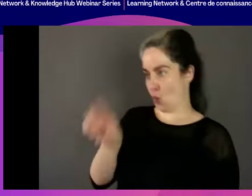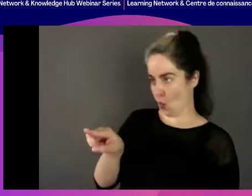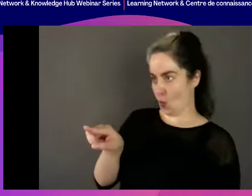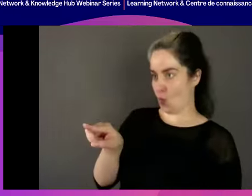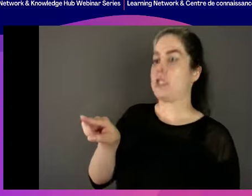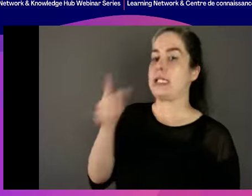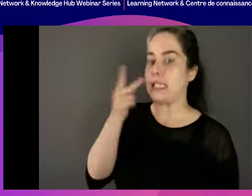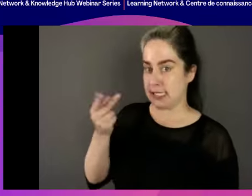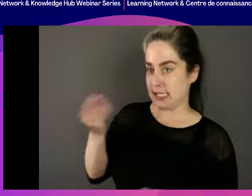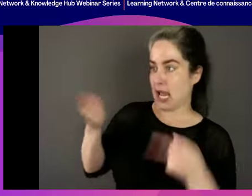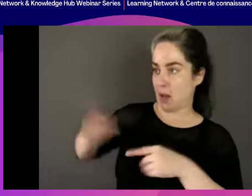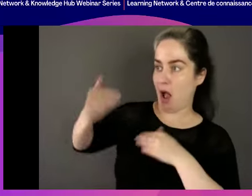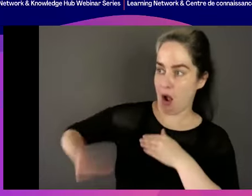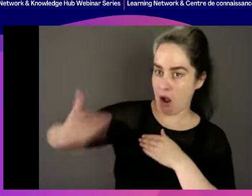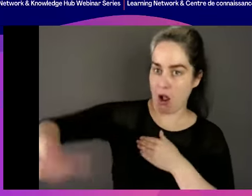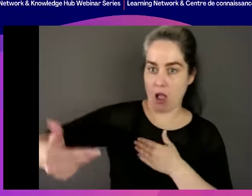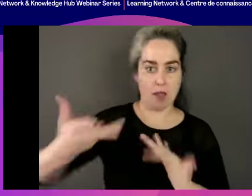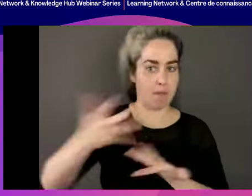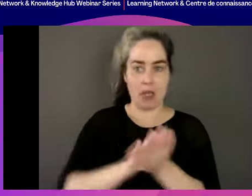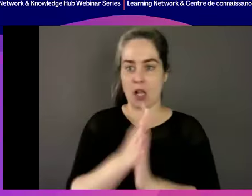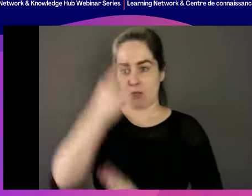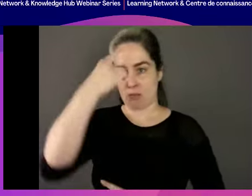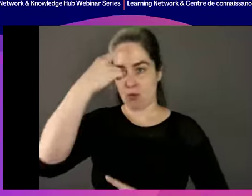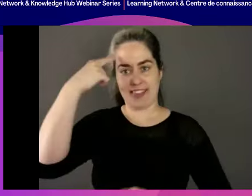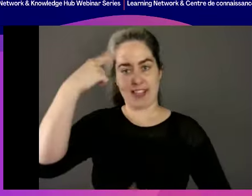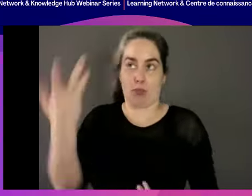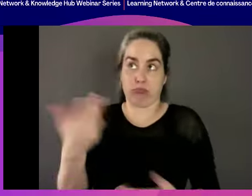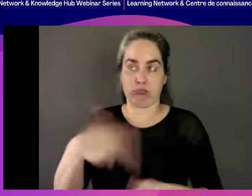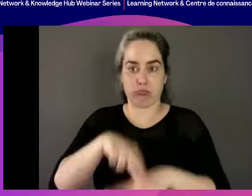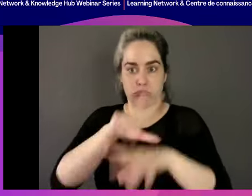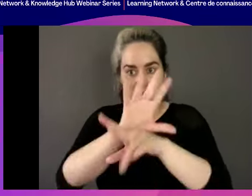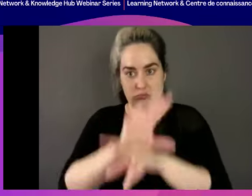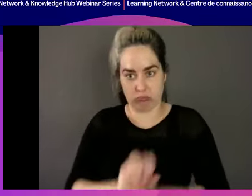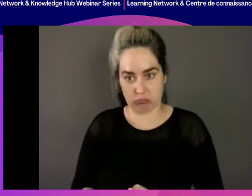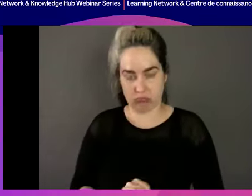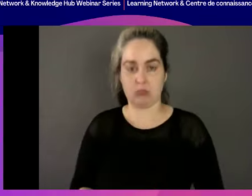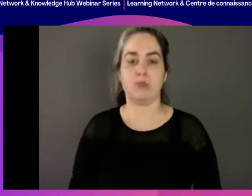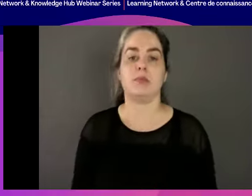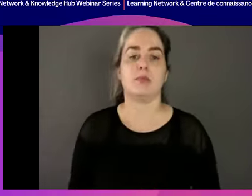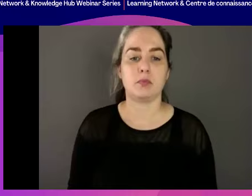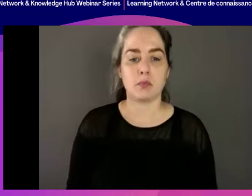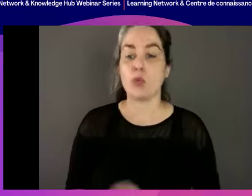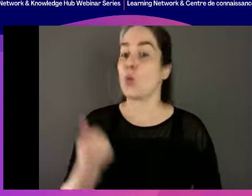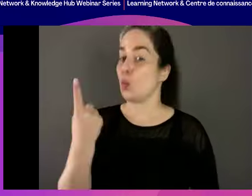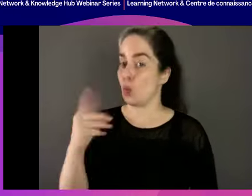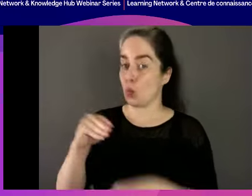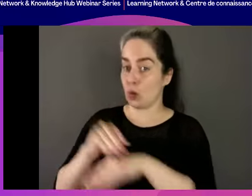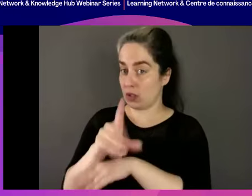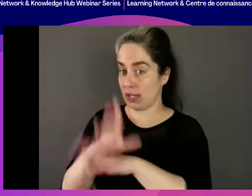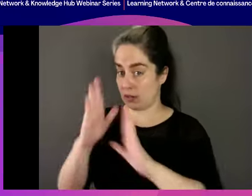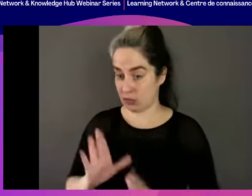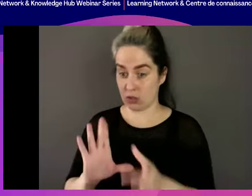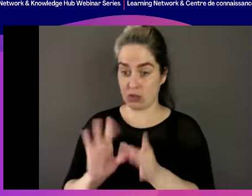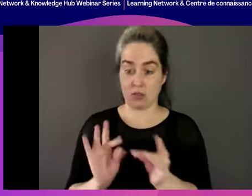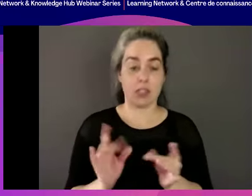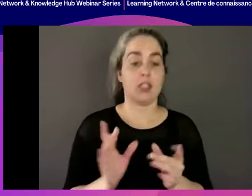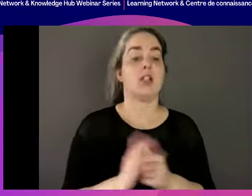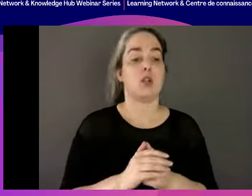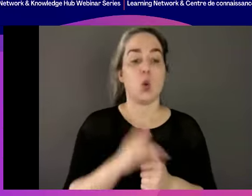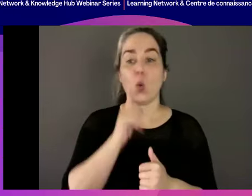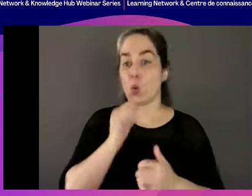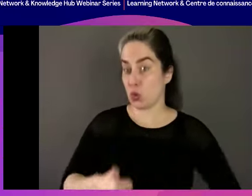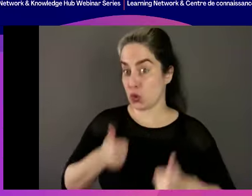Illustrating how chronic bullying that took place between students affected the perception of survivors, one counselor commented on how they were